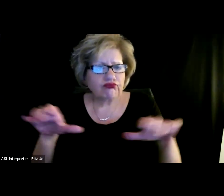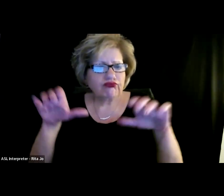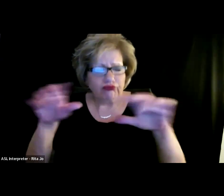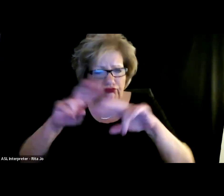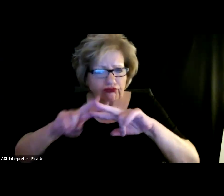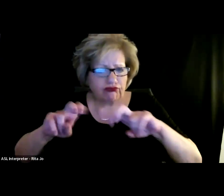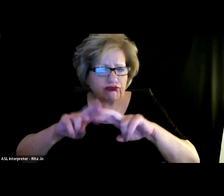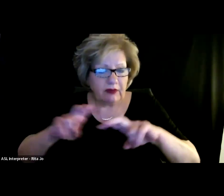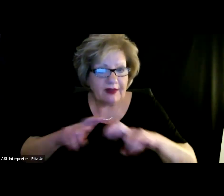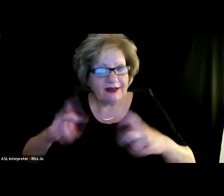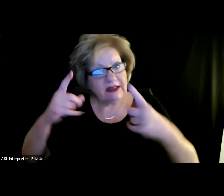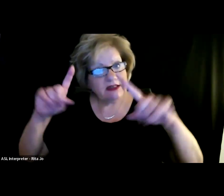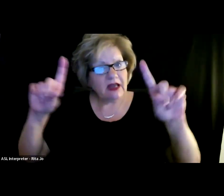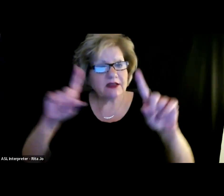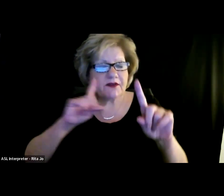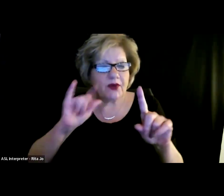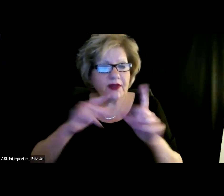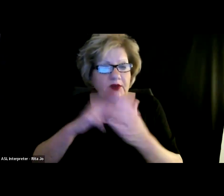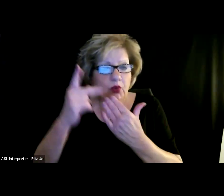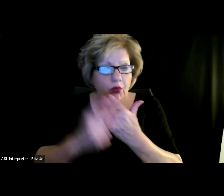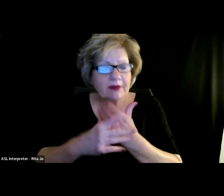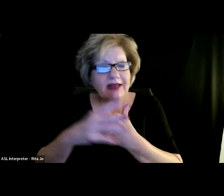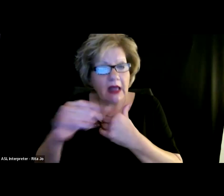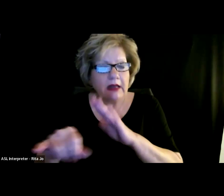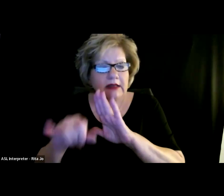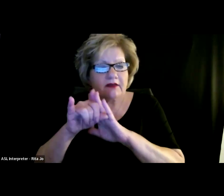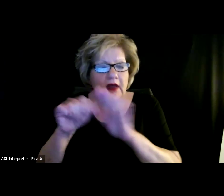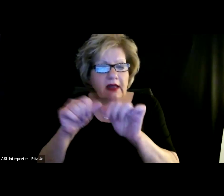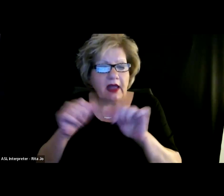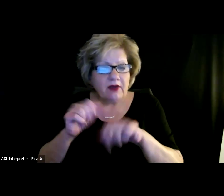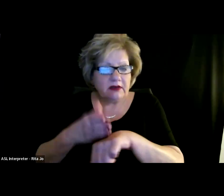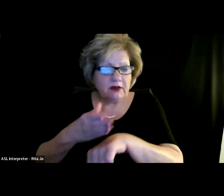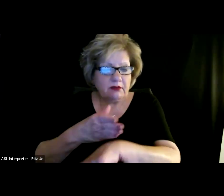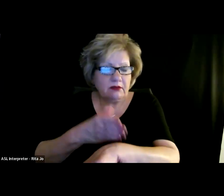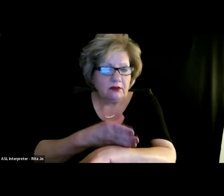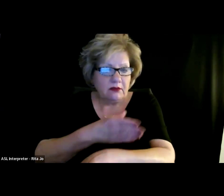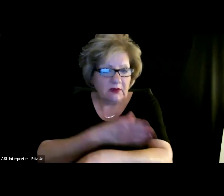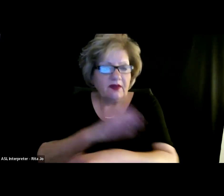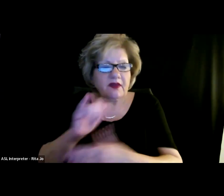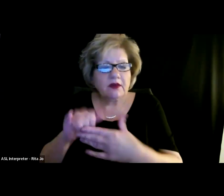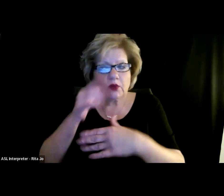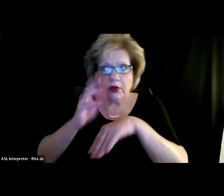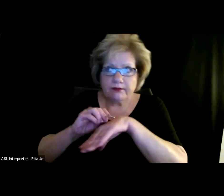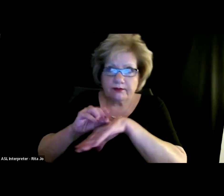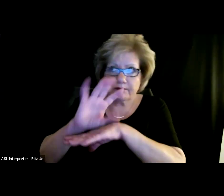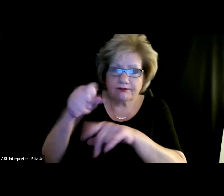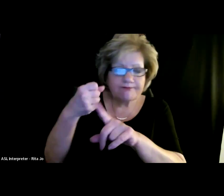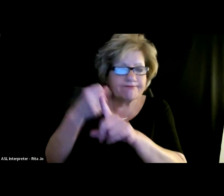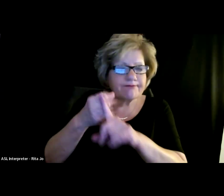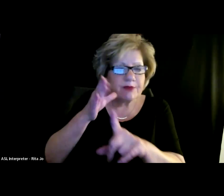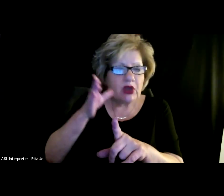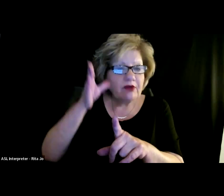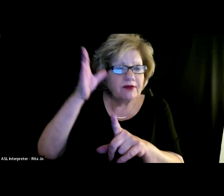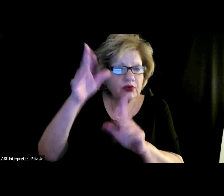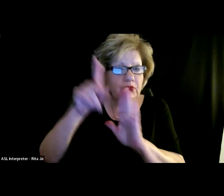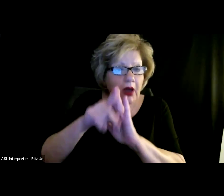and identify areas for improvement. These evaluations will be crucial in shaping future policies and practices, ensuring that